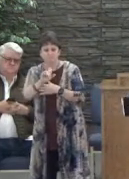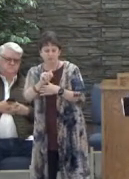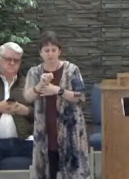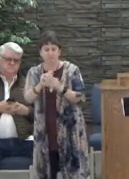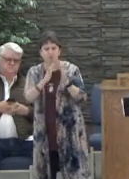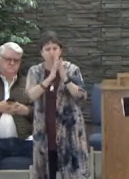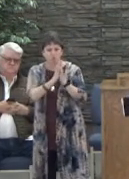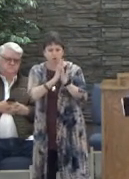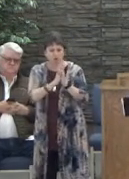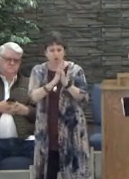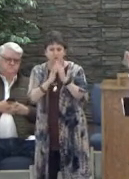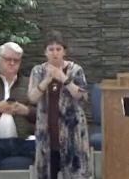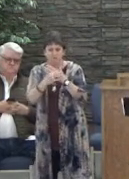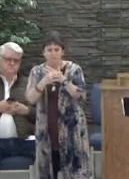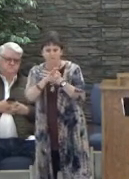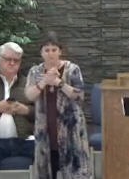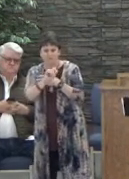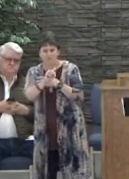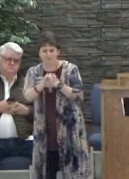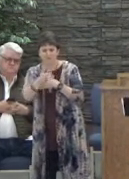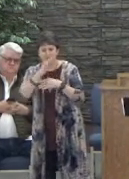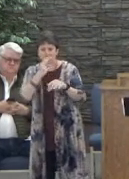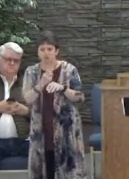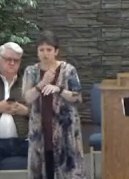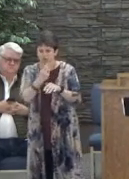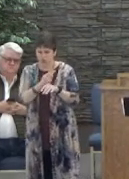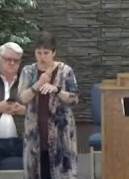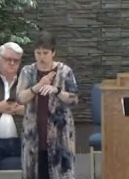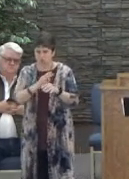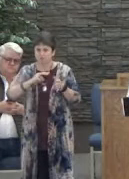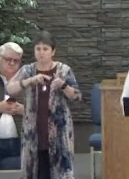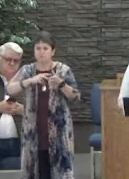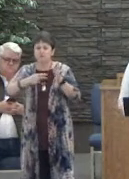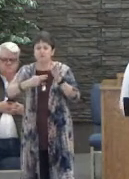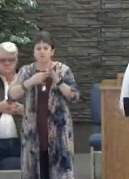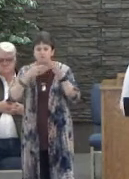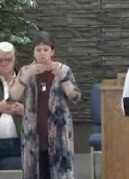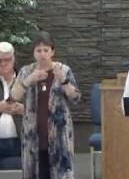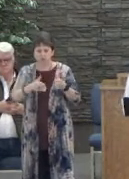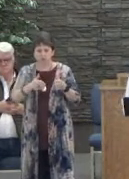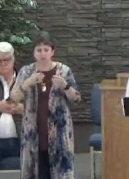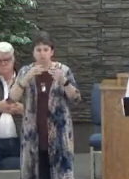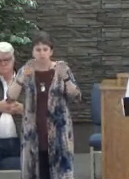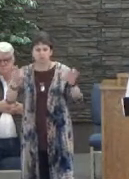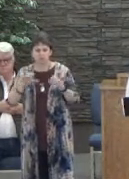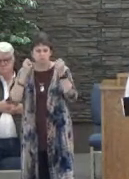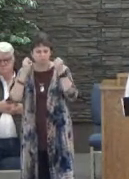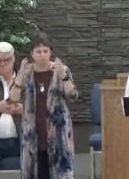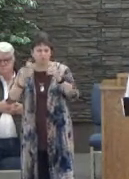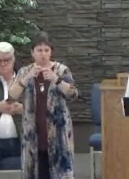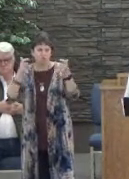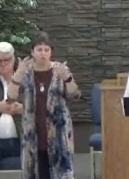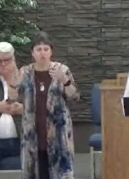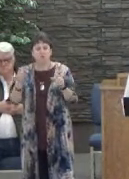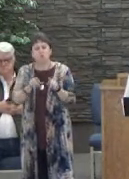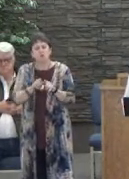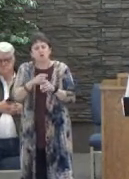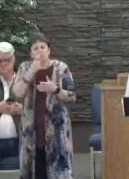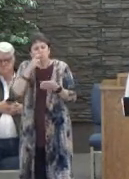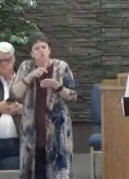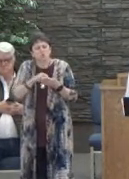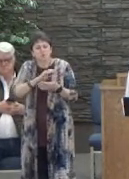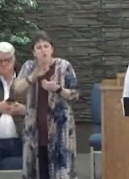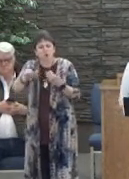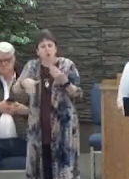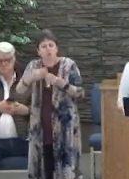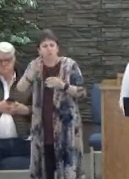Prayer and fasting God can use in a very a meaningful way to accomplish great things. We also notice that all